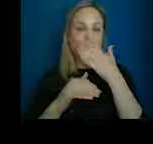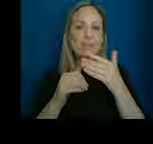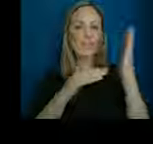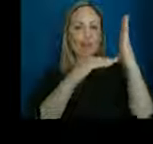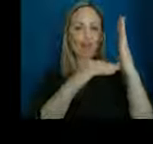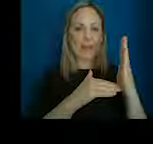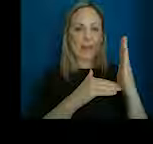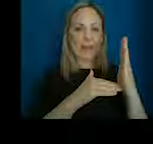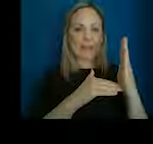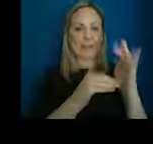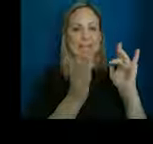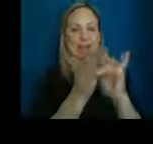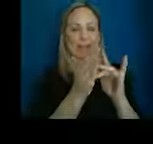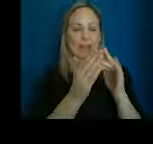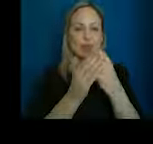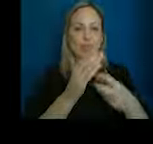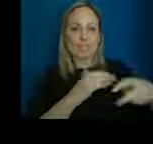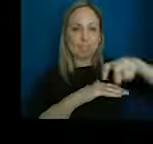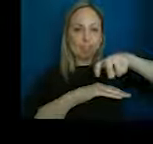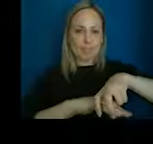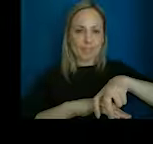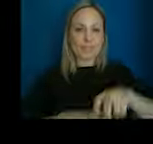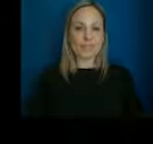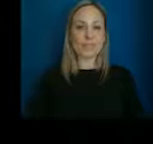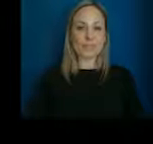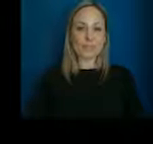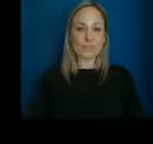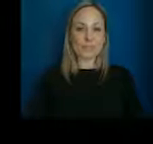And approaching from the back of the chair.